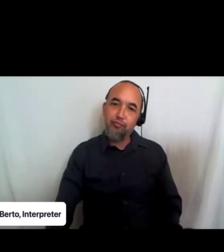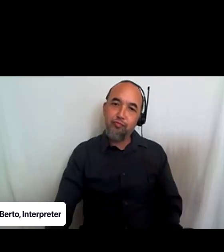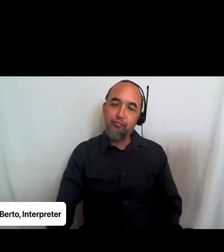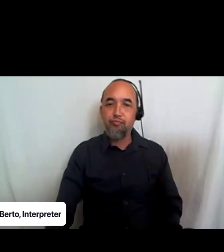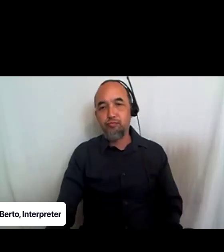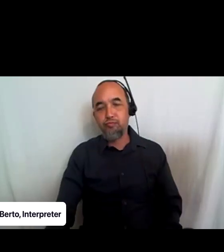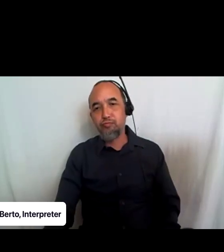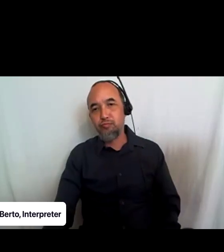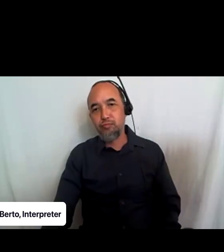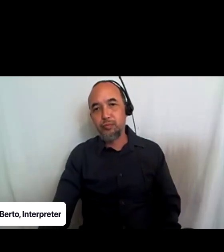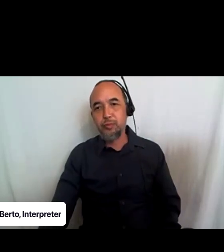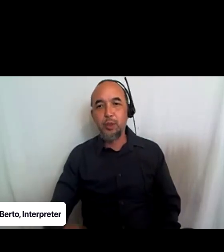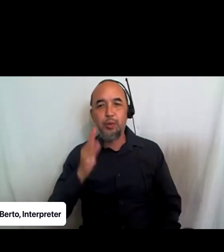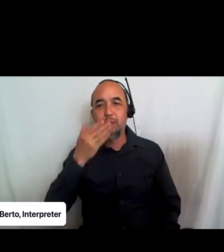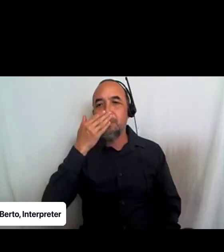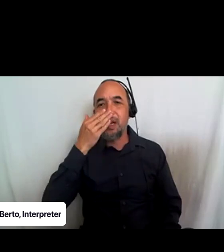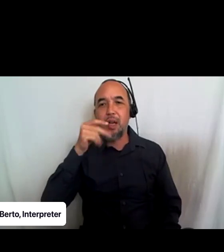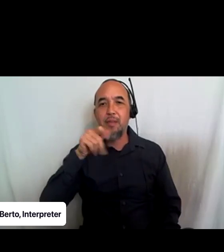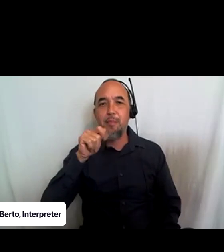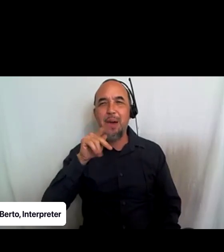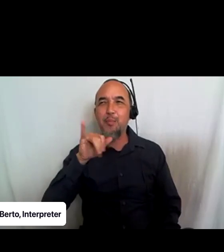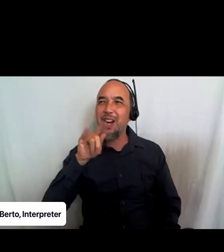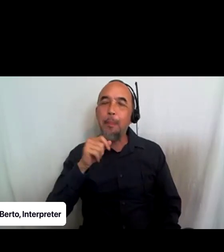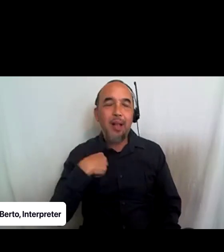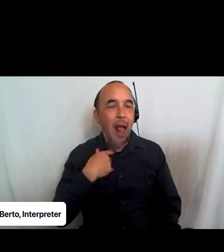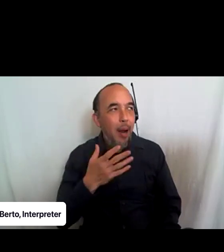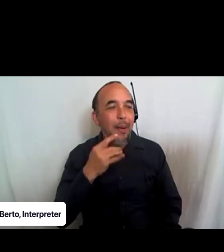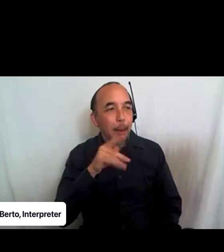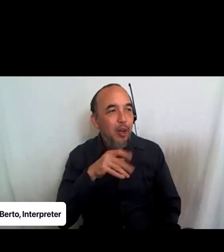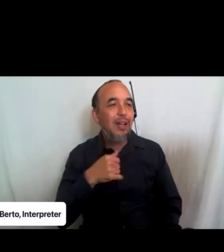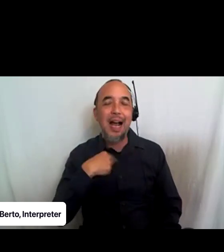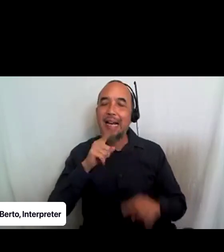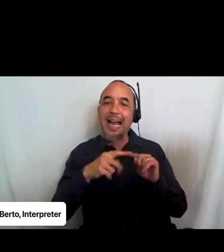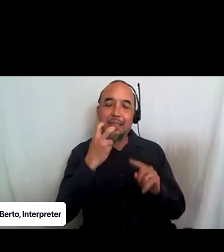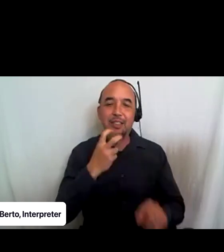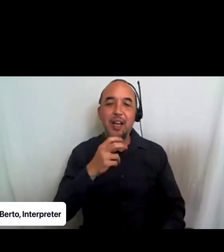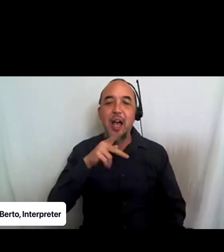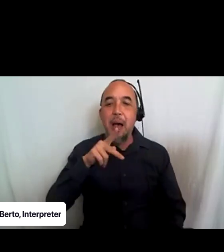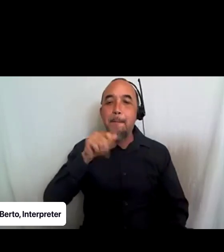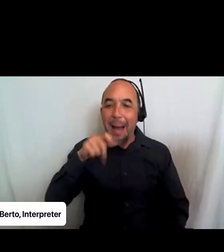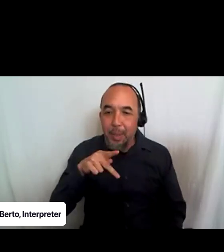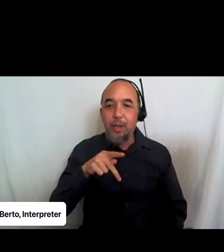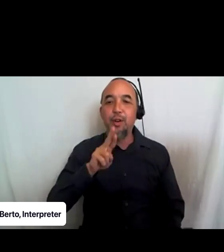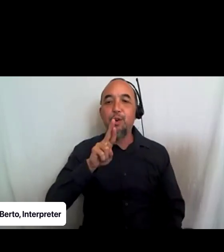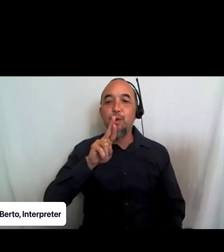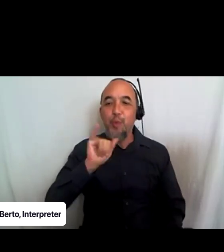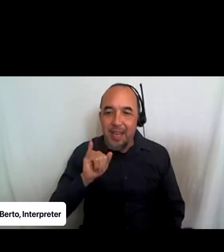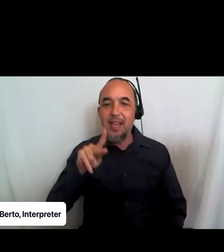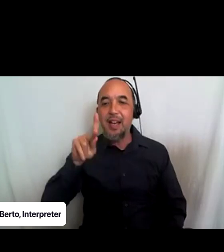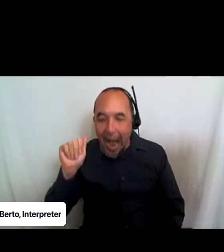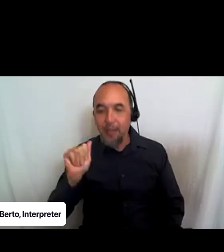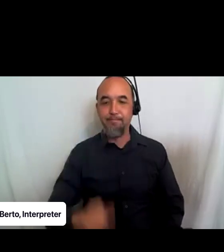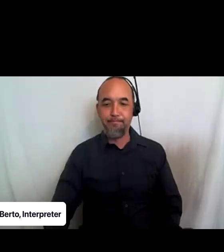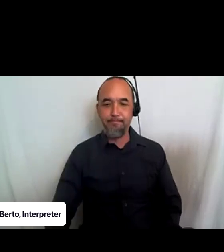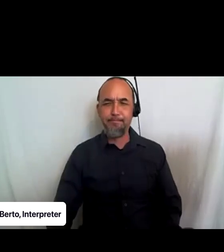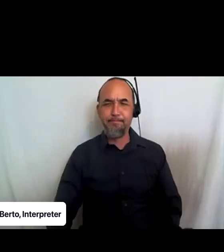You'll smell that smoked paprika. Why can't I say it? Smoked paprika. Yeah. How would you